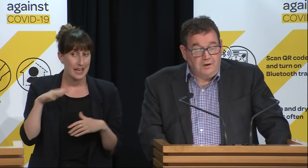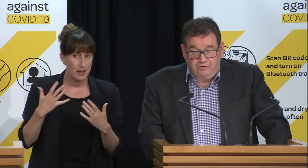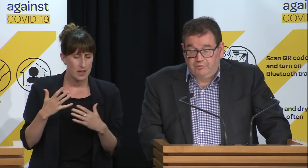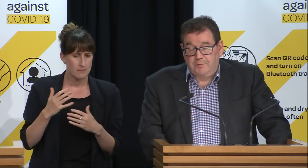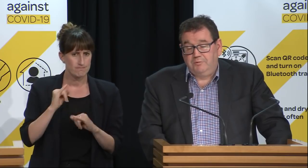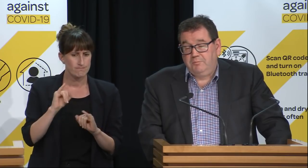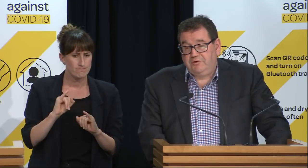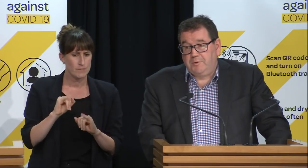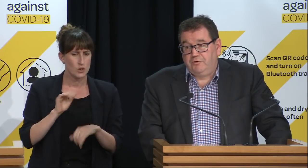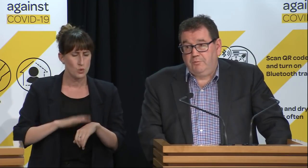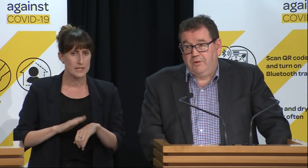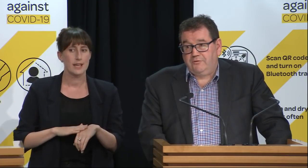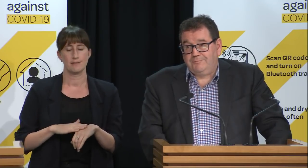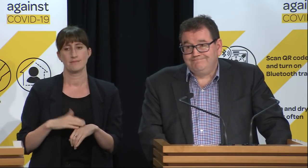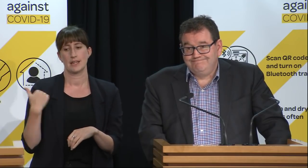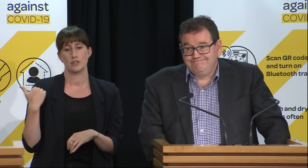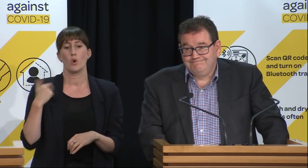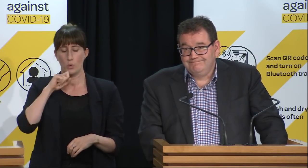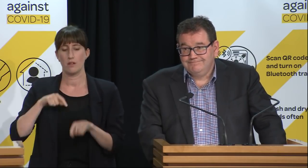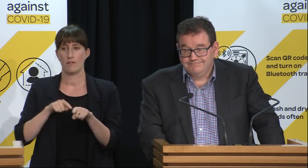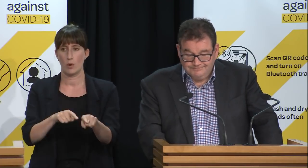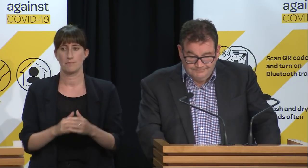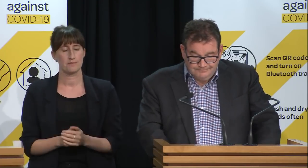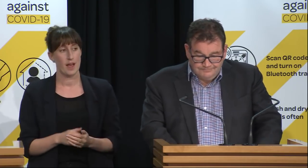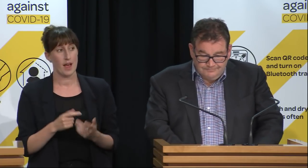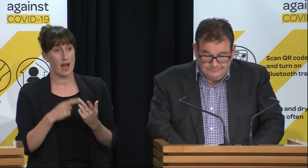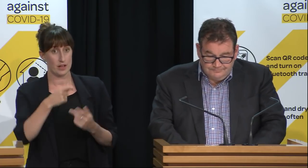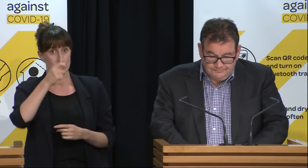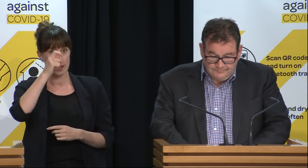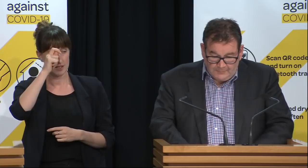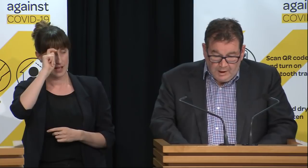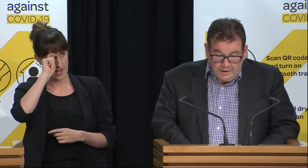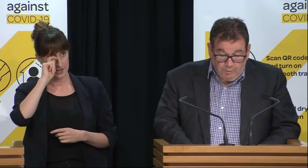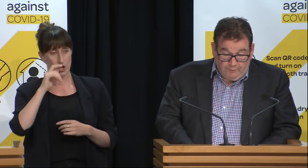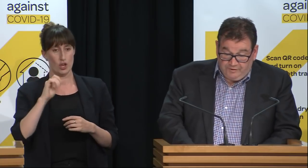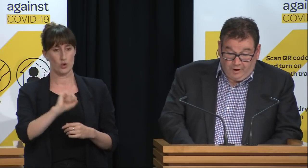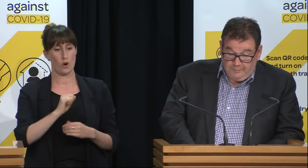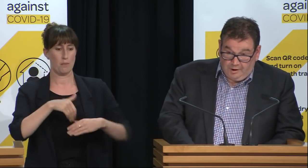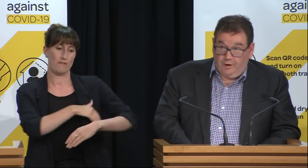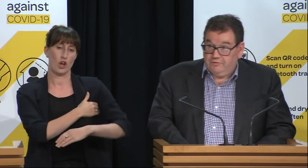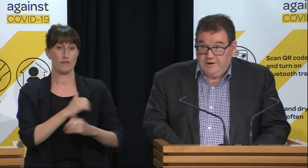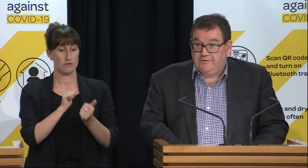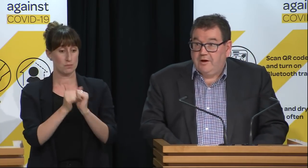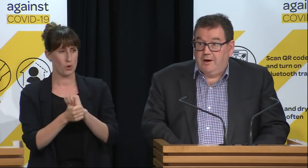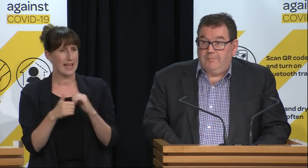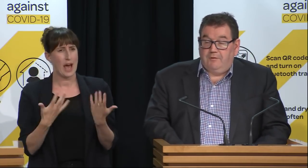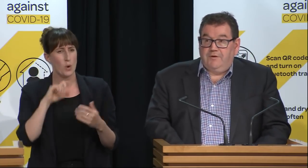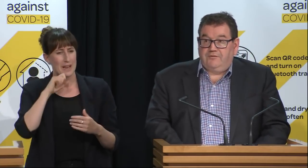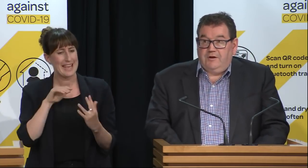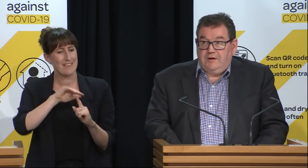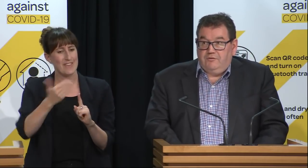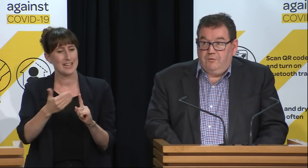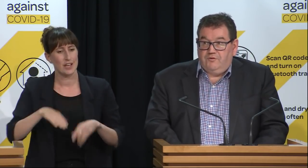scheme, and as we would do with this. Sports hat on cricket, do you know how this is going to repeat for cricket? Yeah, well, obviously, I mean, I don't yet,